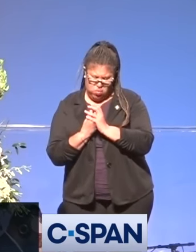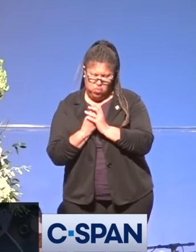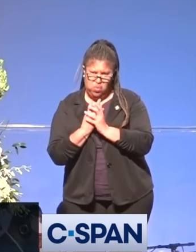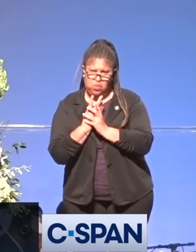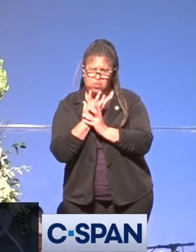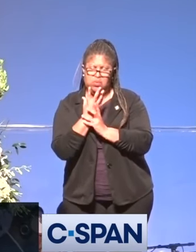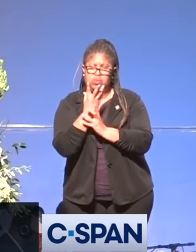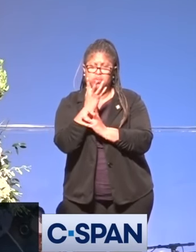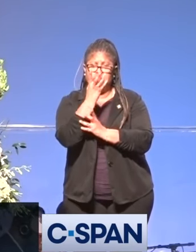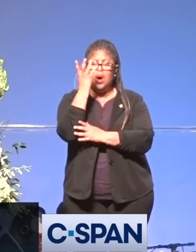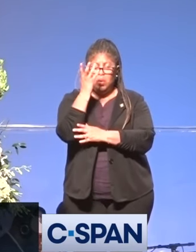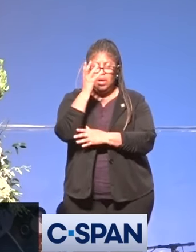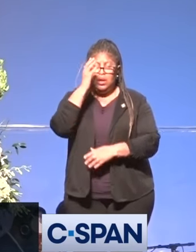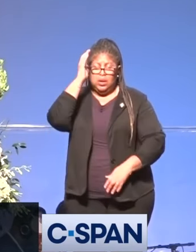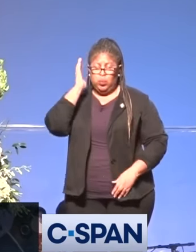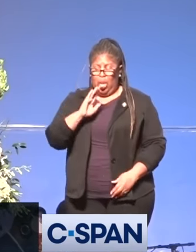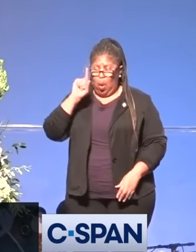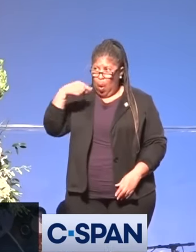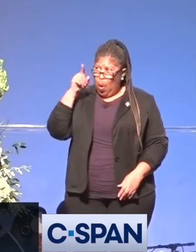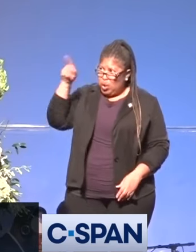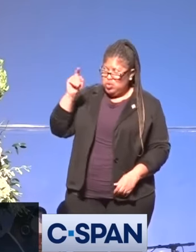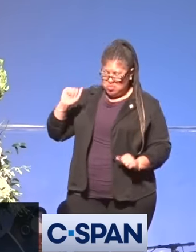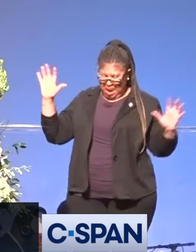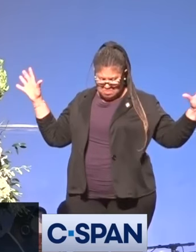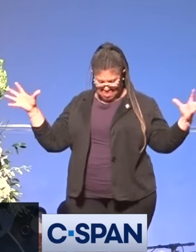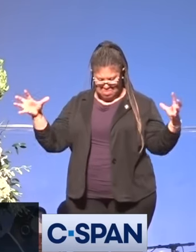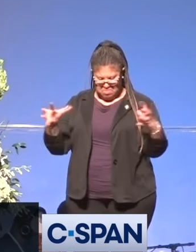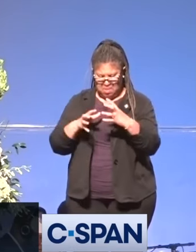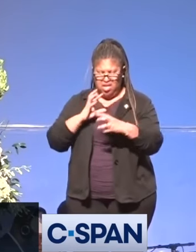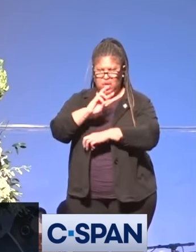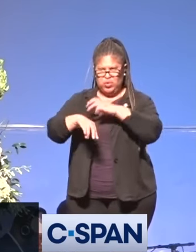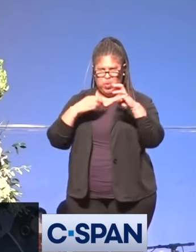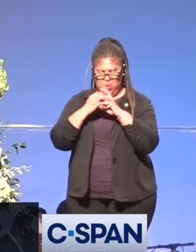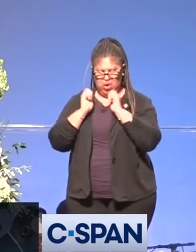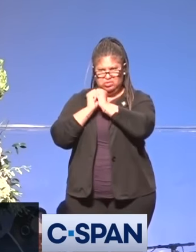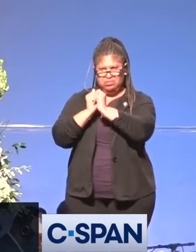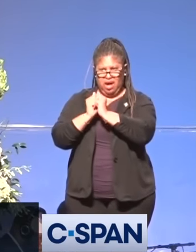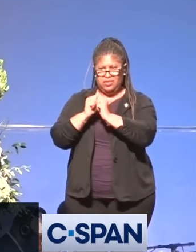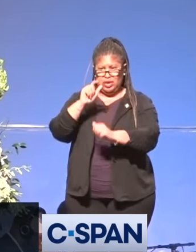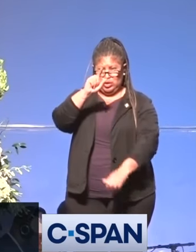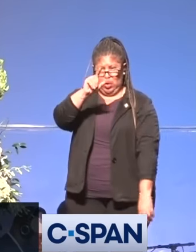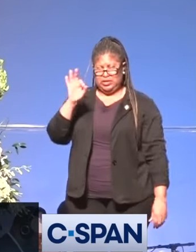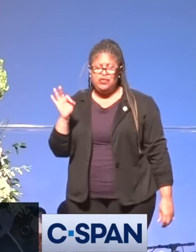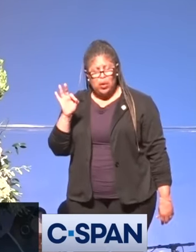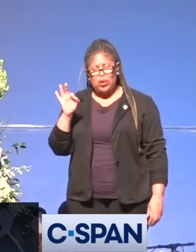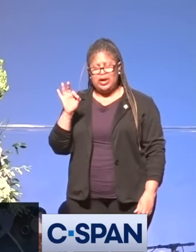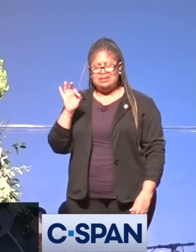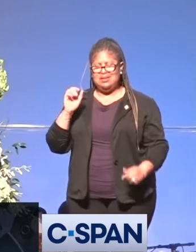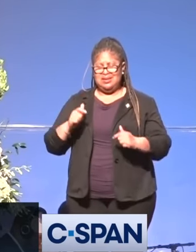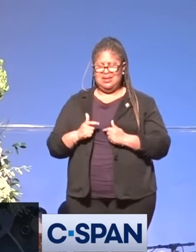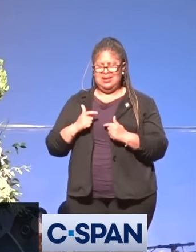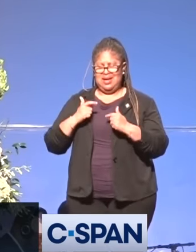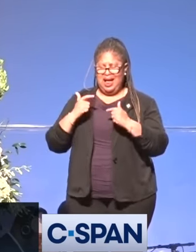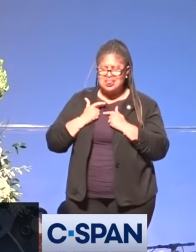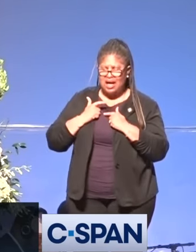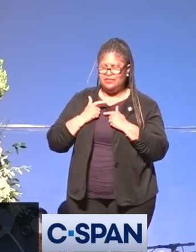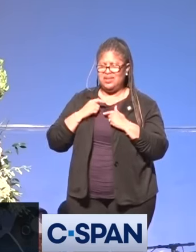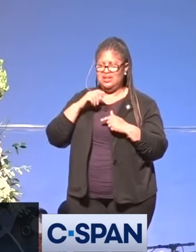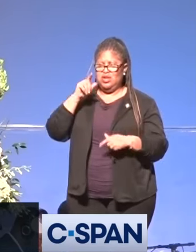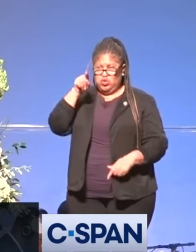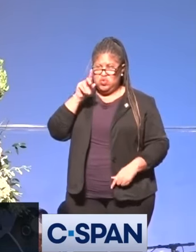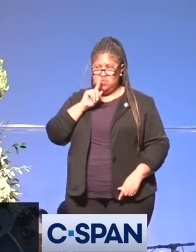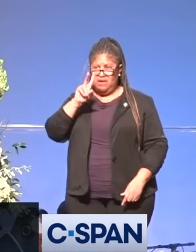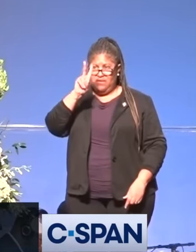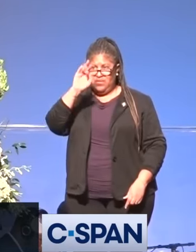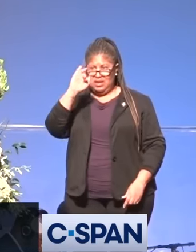grow. Only you could bring the world together. George Floyd, a life of VIP